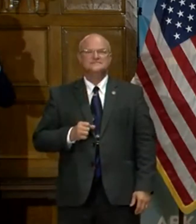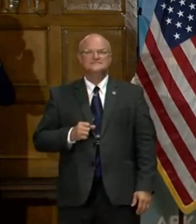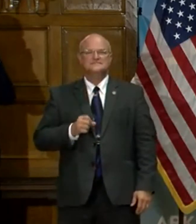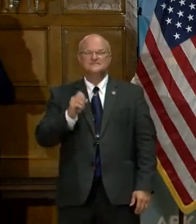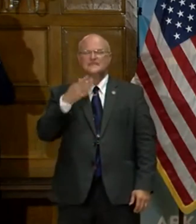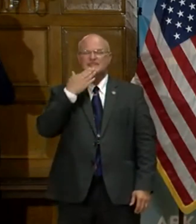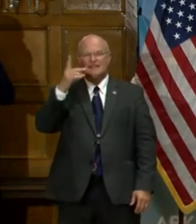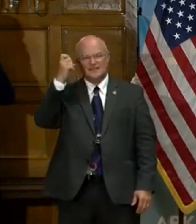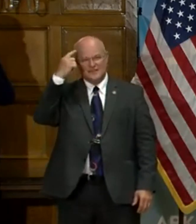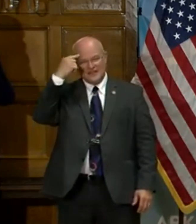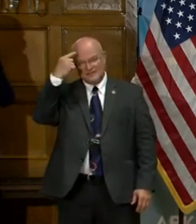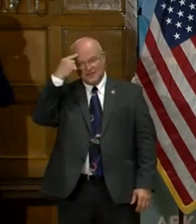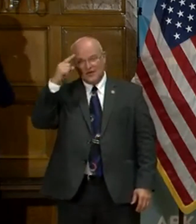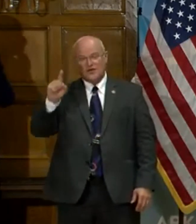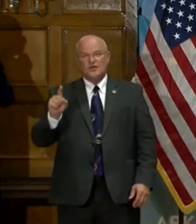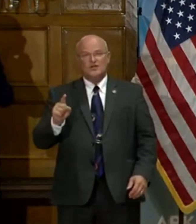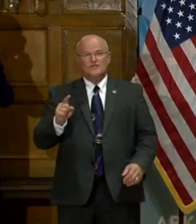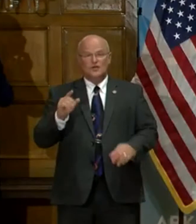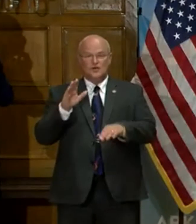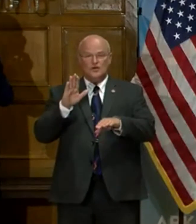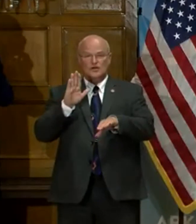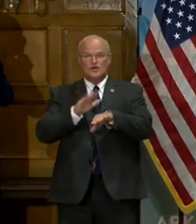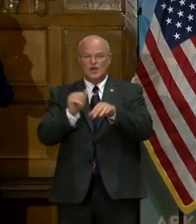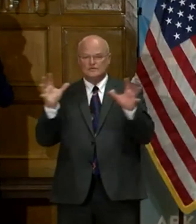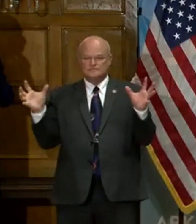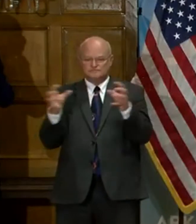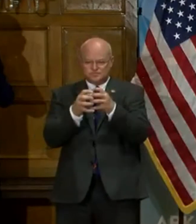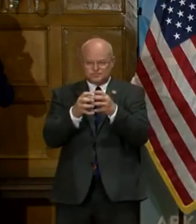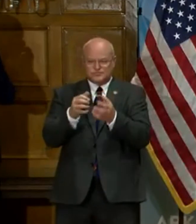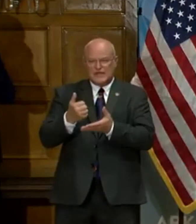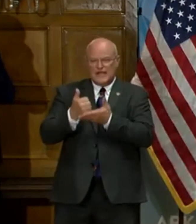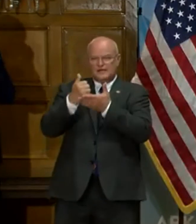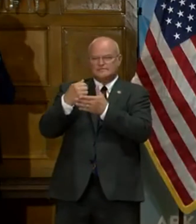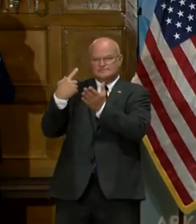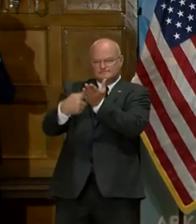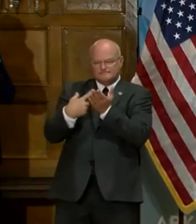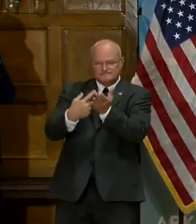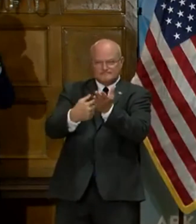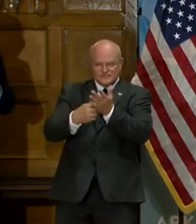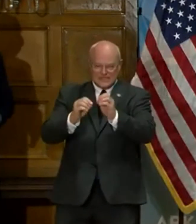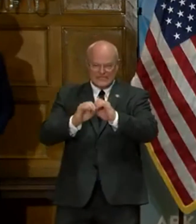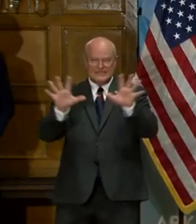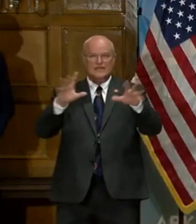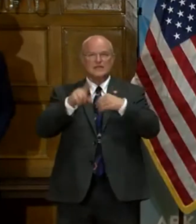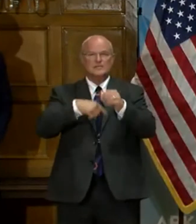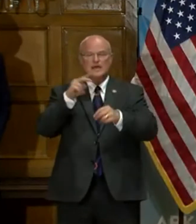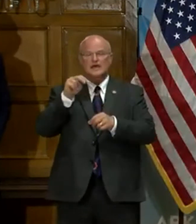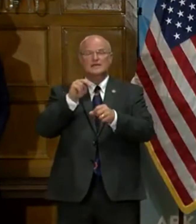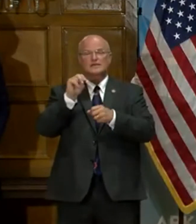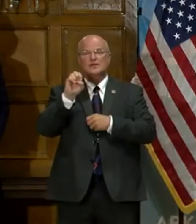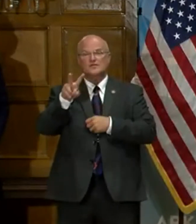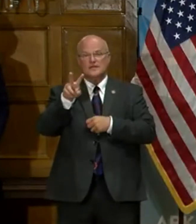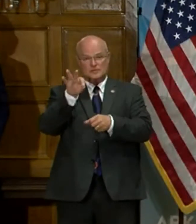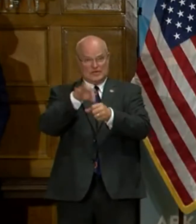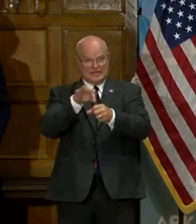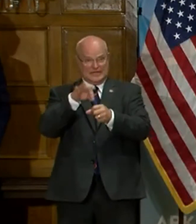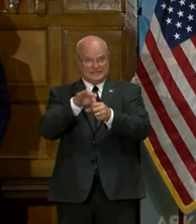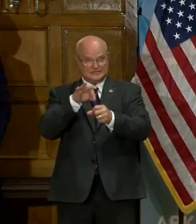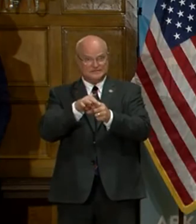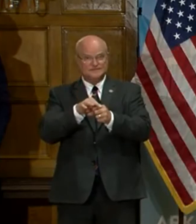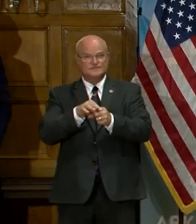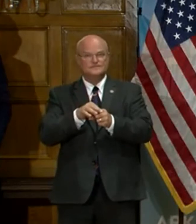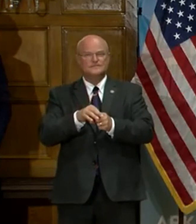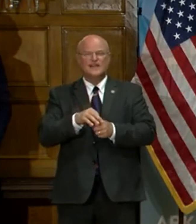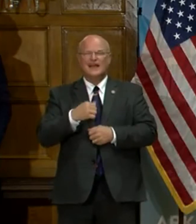All right. Thank you, Governor, for calling us together to help provide clarity concerning the November election.